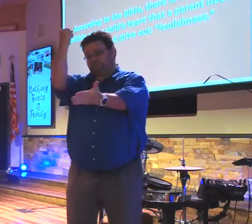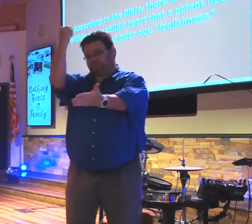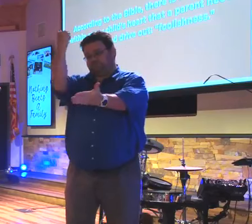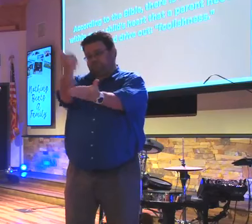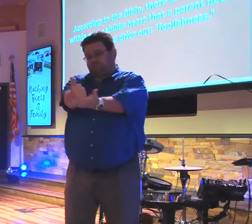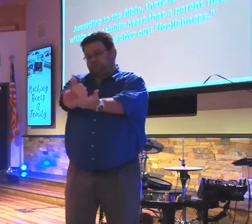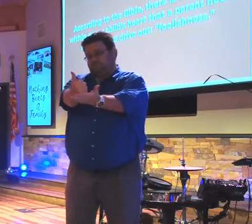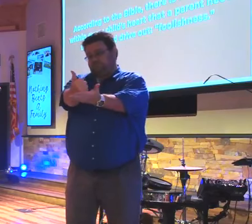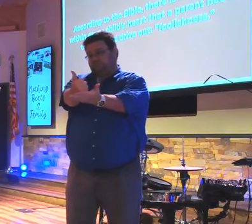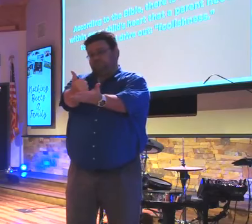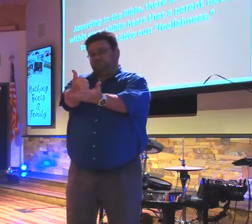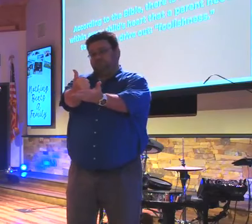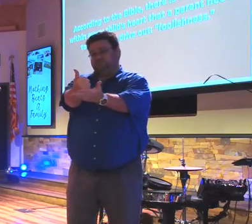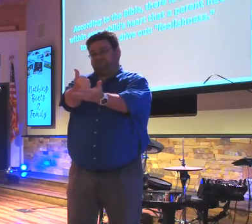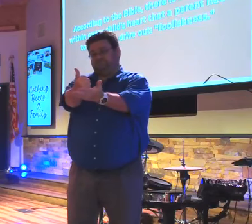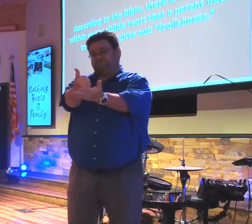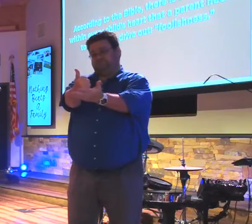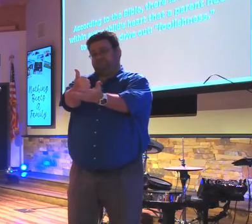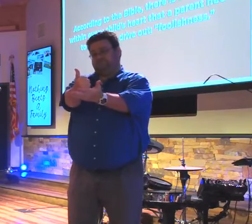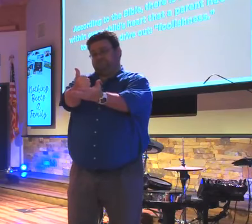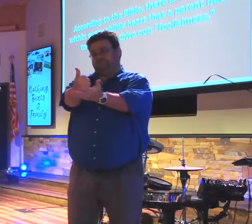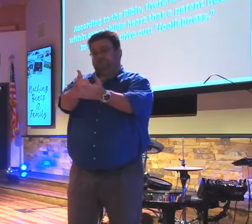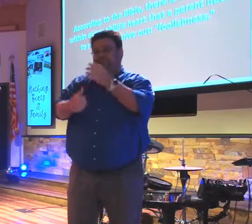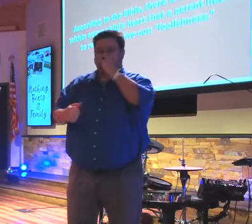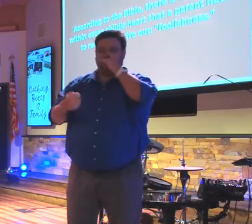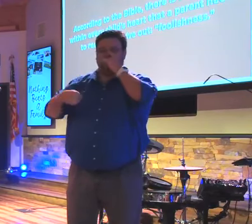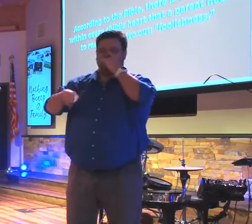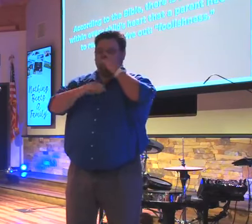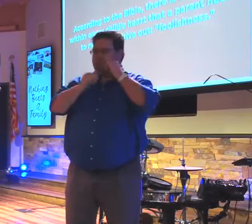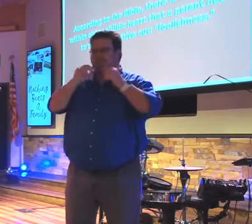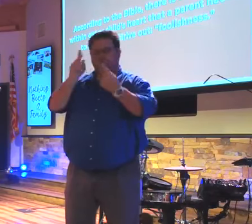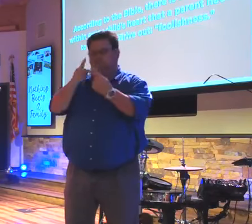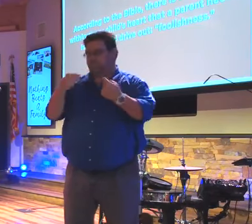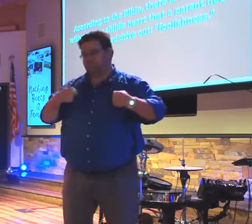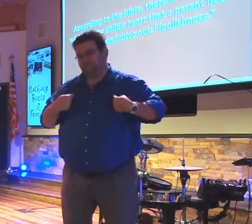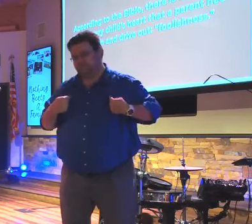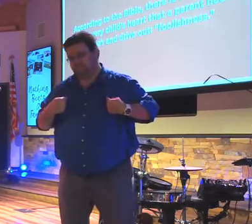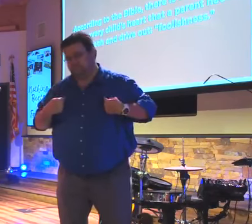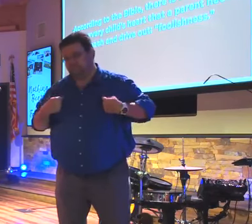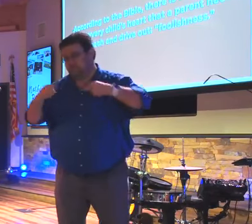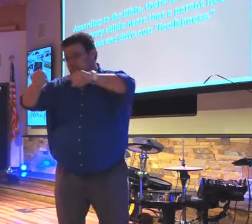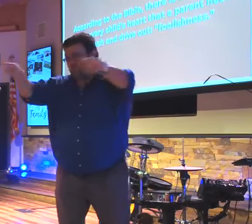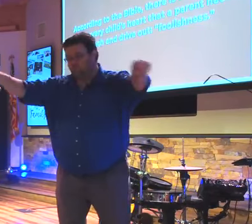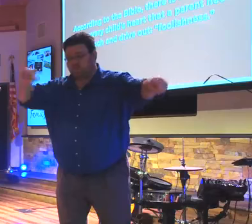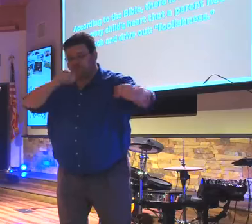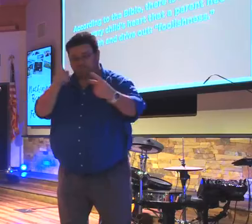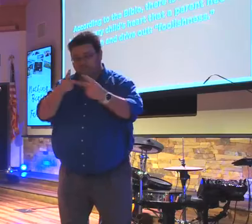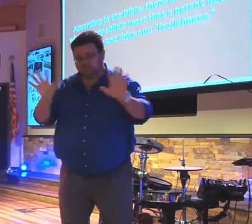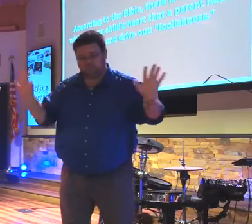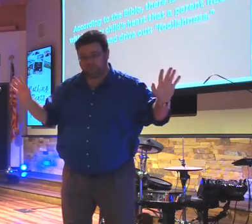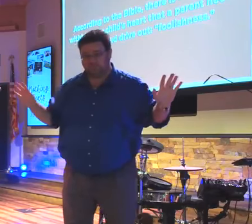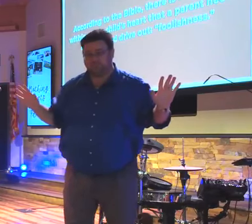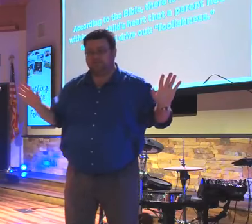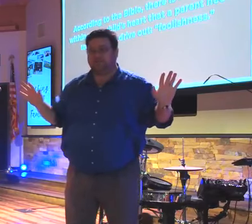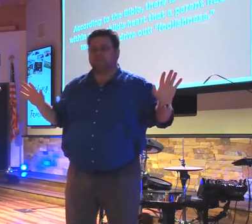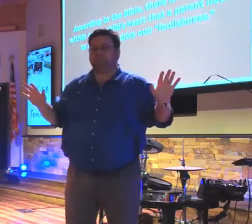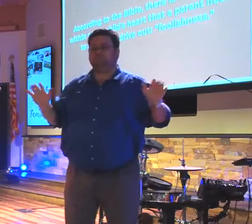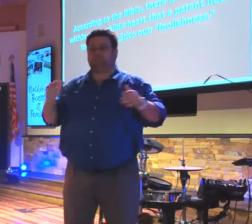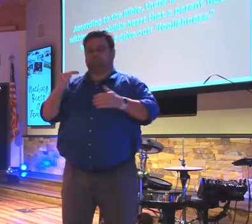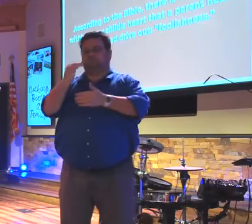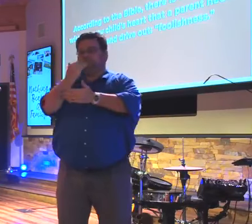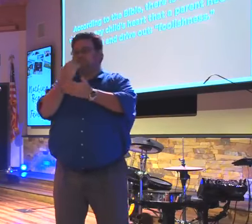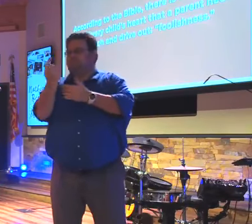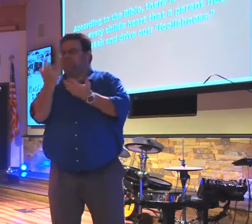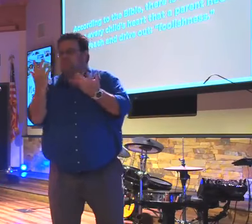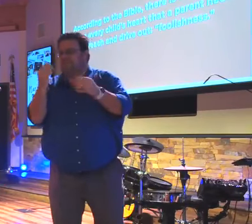Amen. And by the way, we weren't perfect either, were we? Have you noticed there's something in